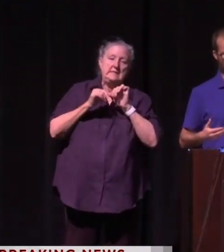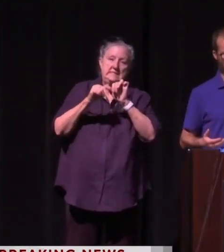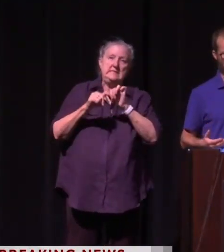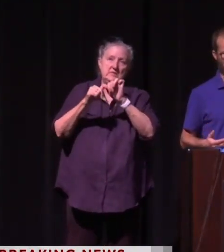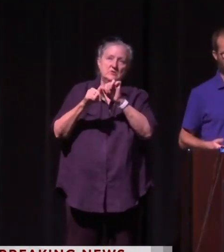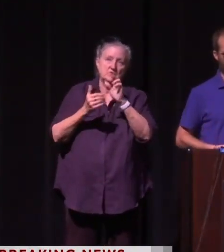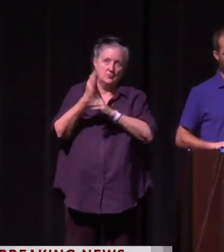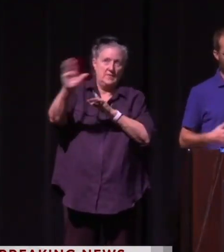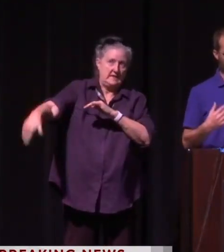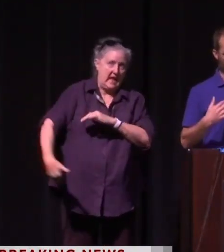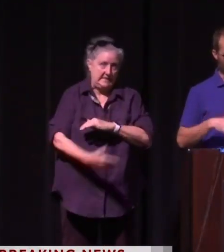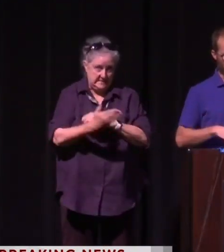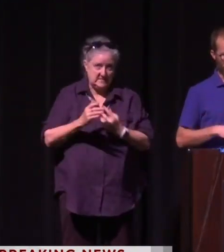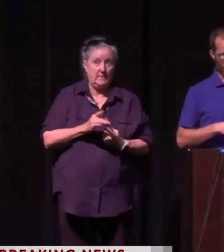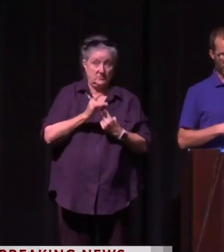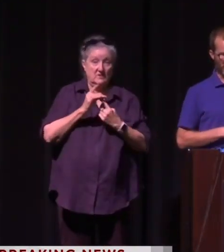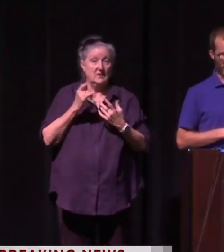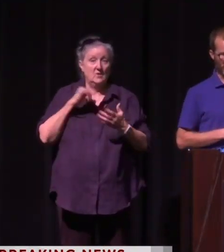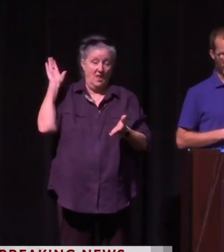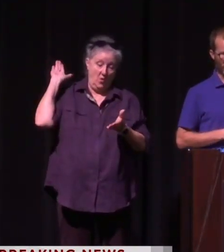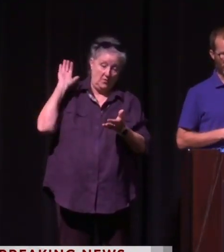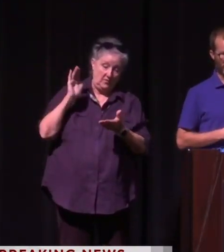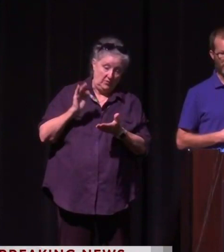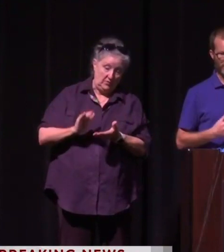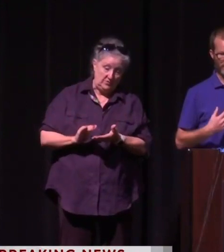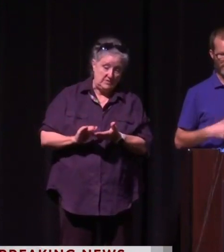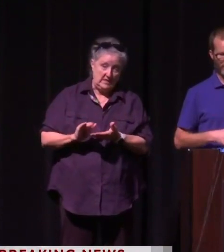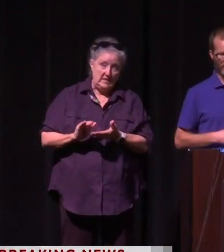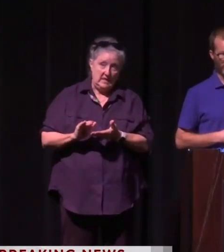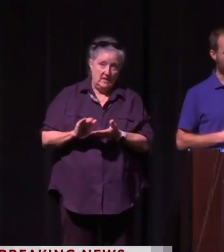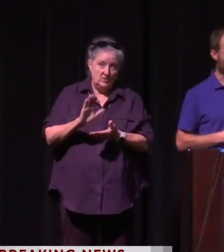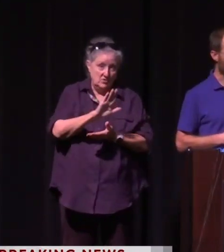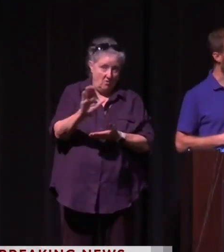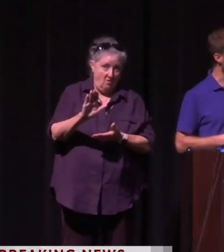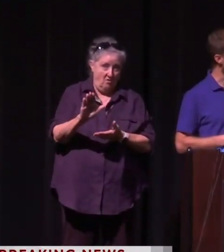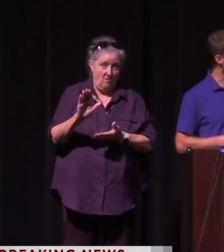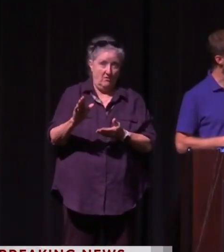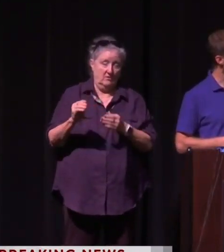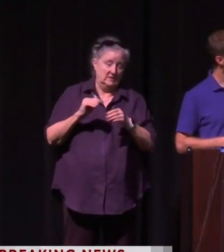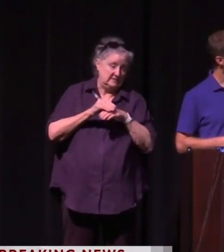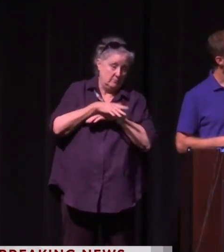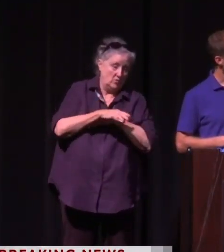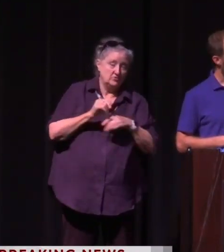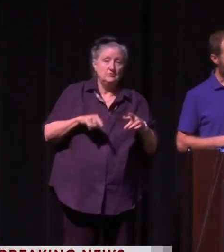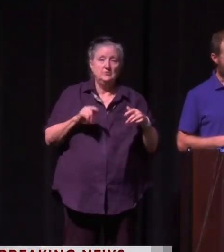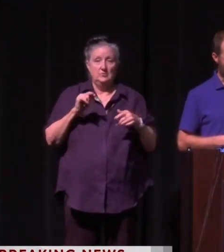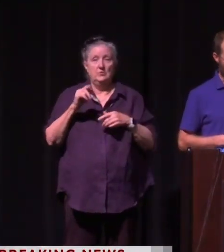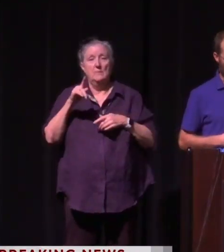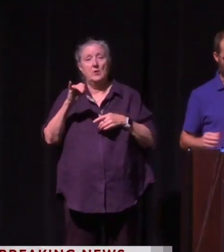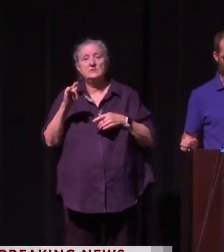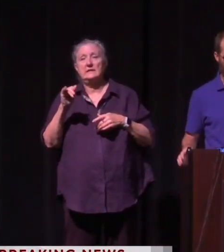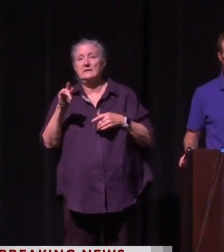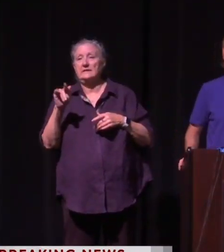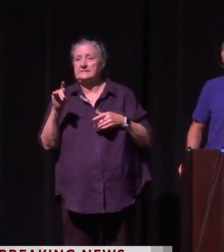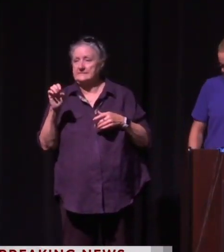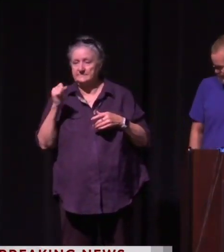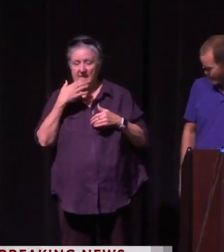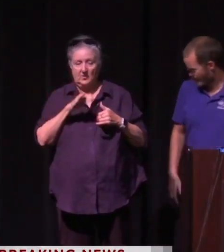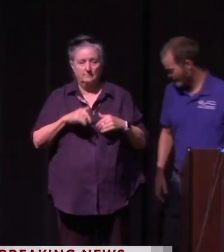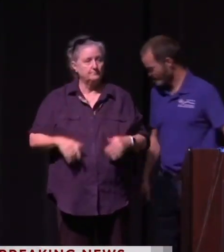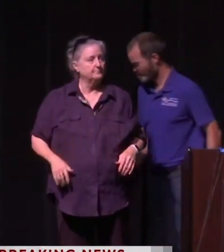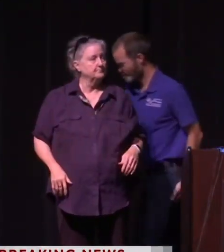continuously and especially through the night, and it'll reduce your exposure to particulates. Thank you.